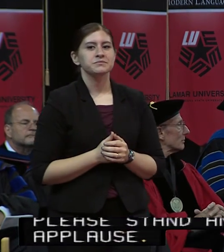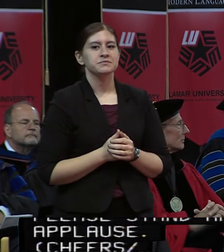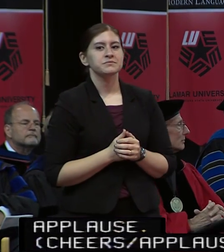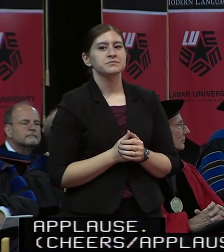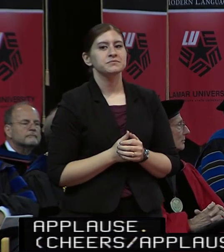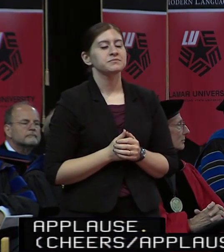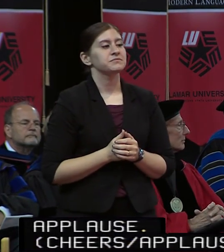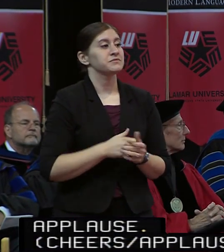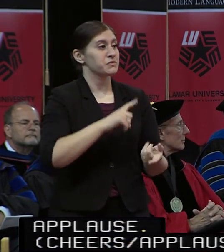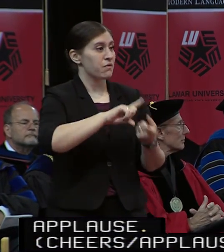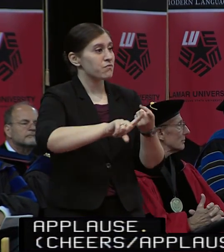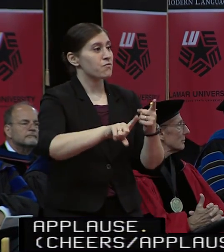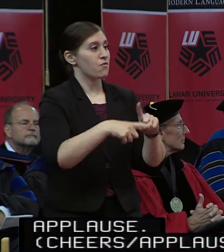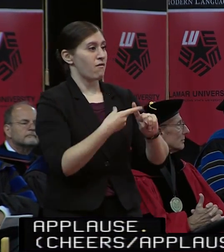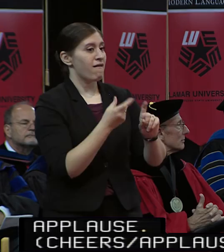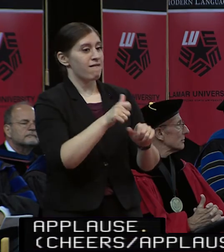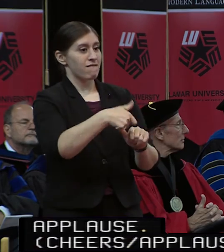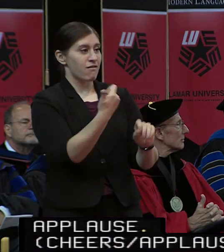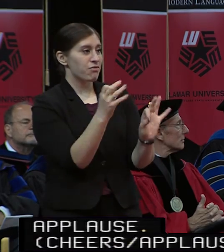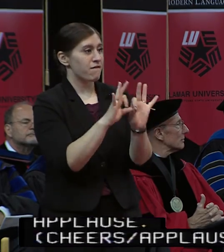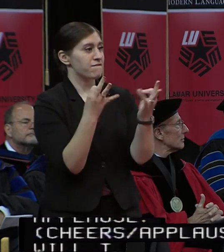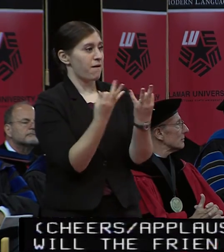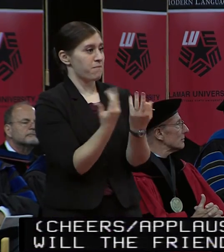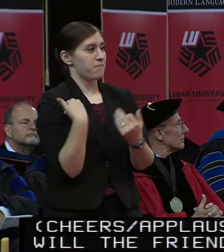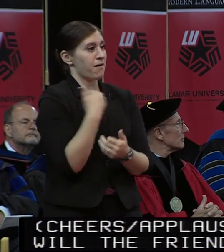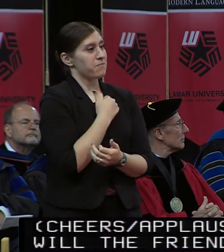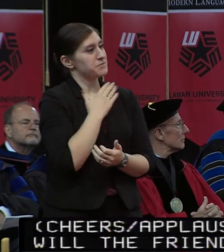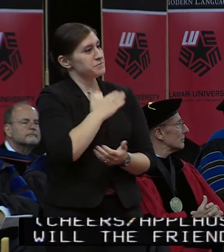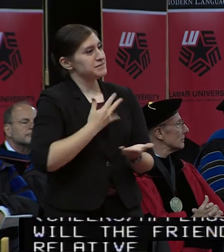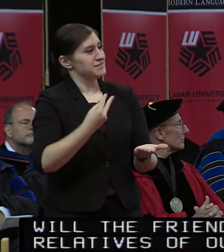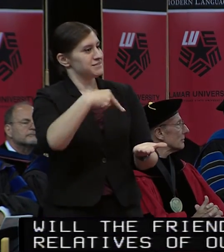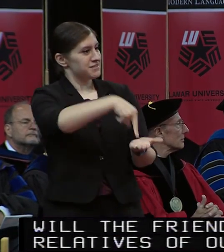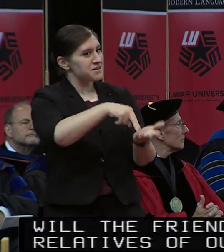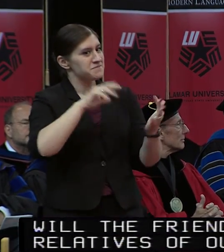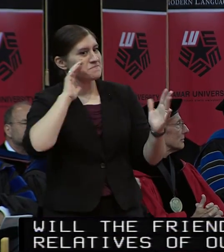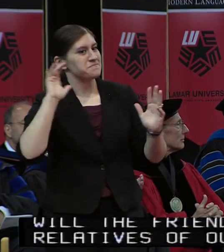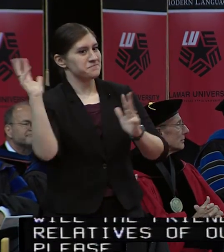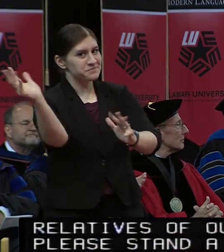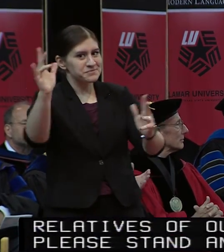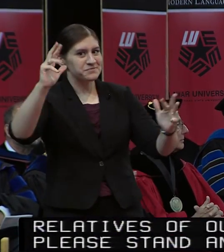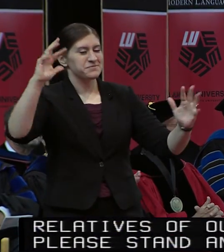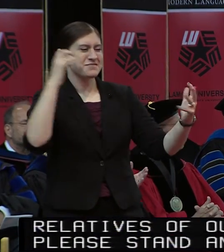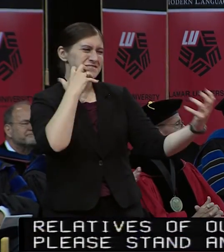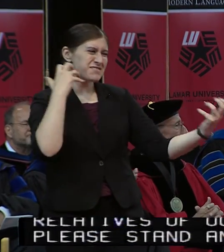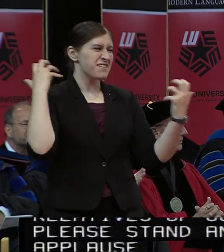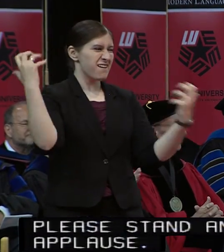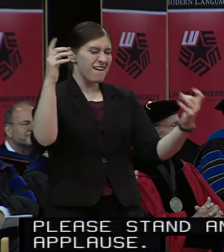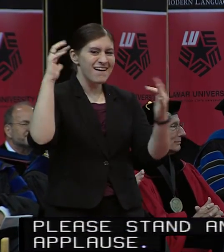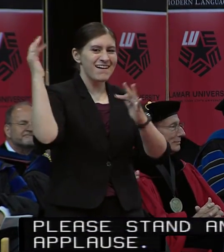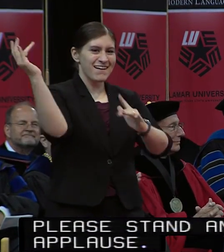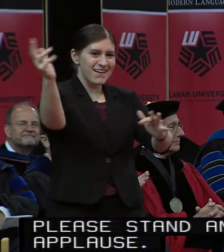And will the friends and other relatives of our candidates please stand and receive our applause?